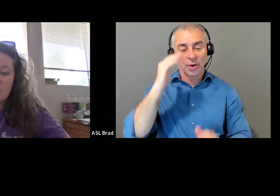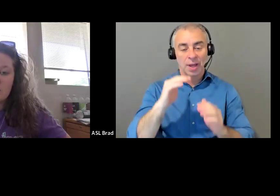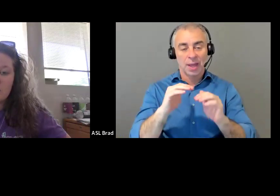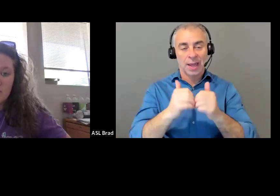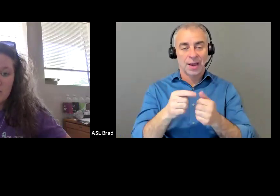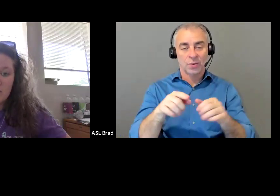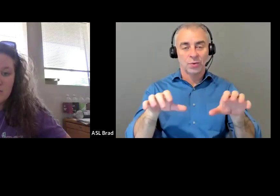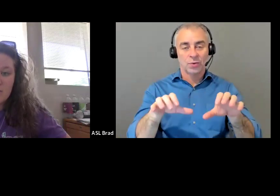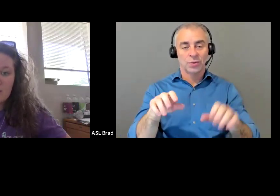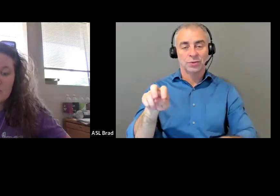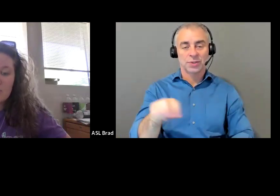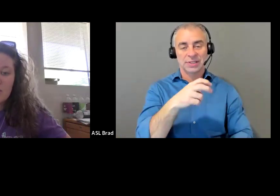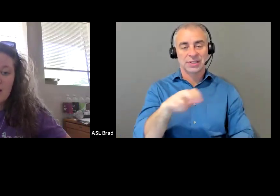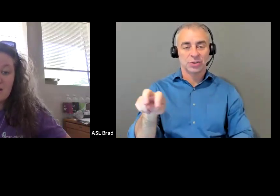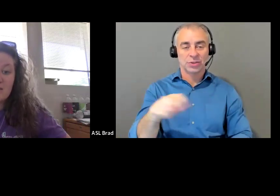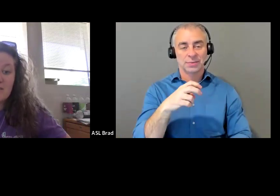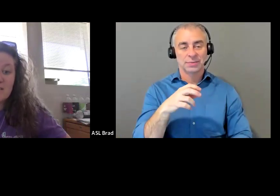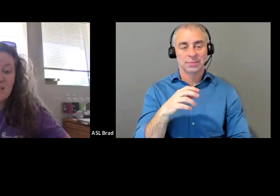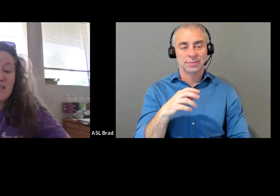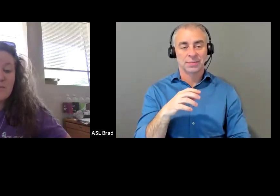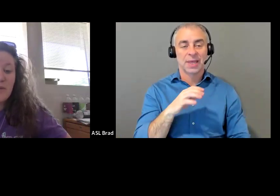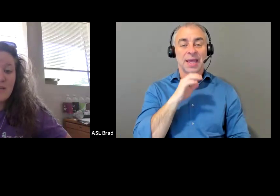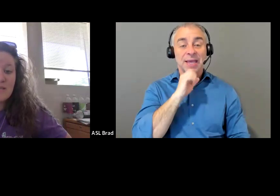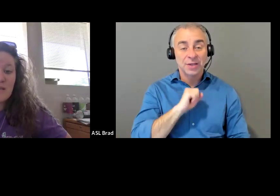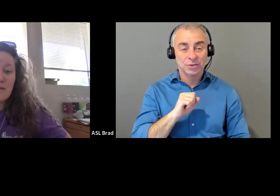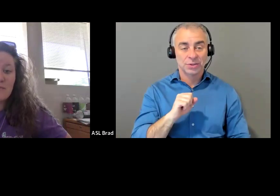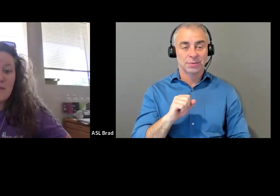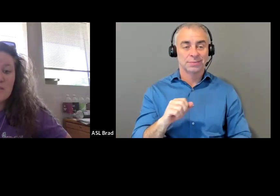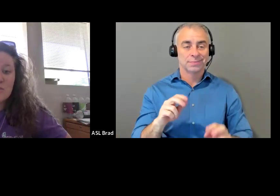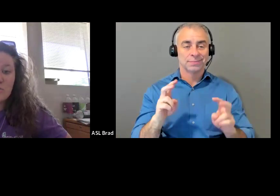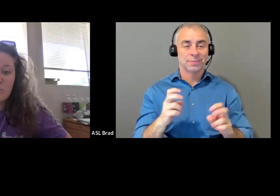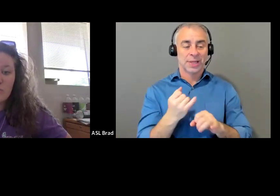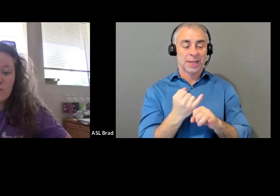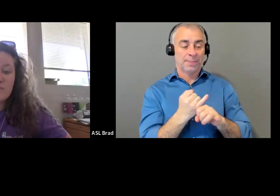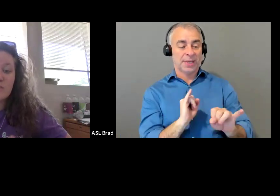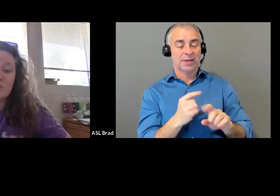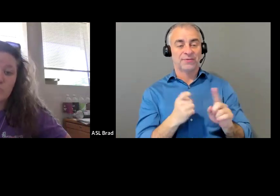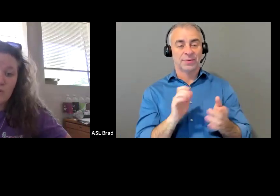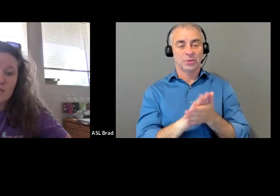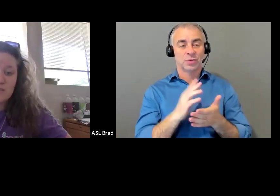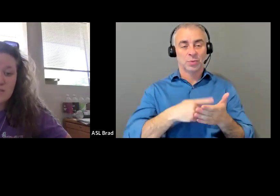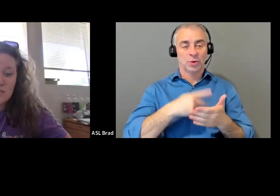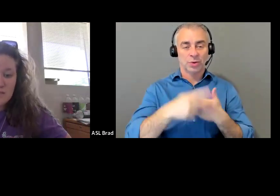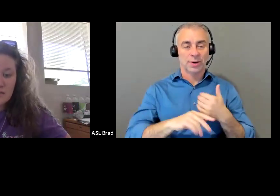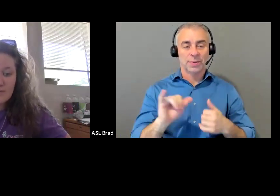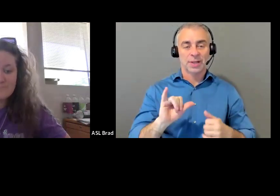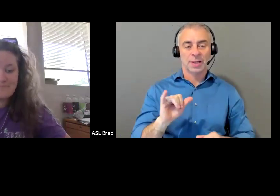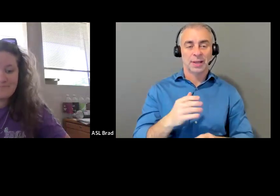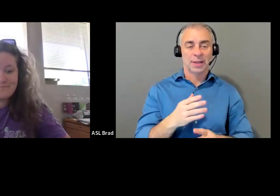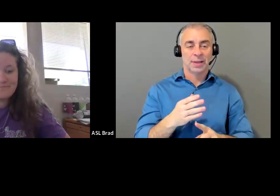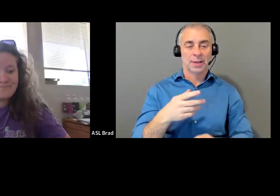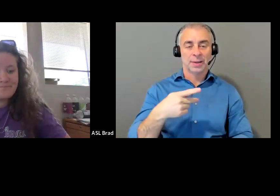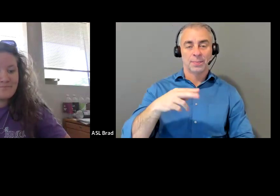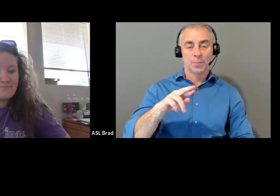all do your transitions age activities that are independent of any school programs such as pre-eds, etc.